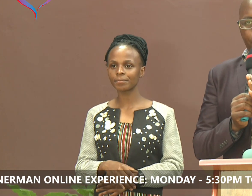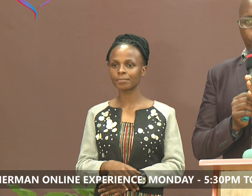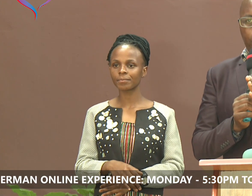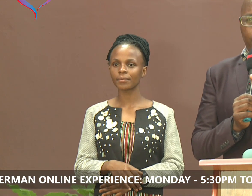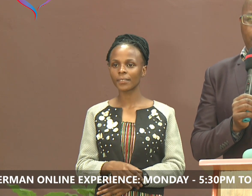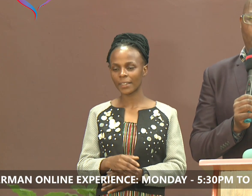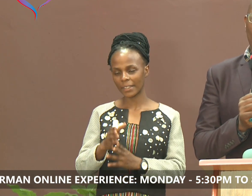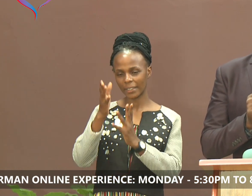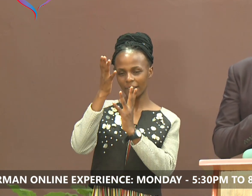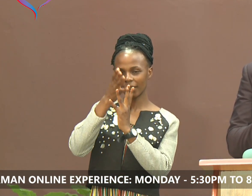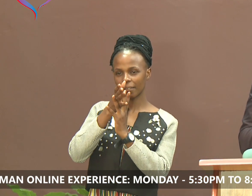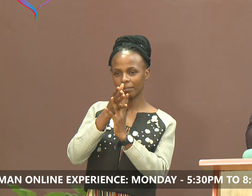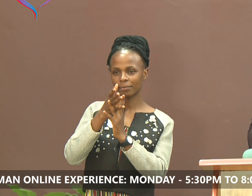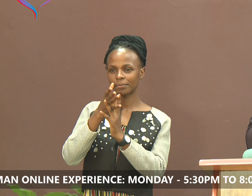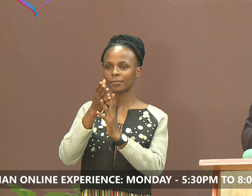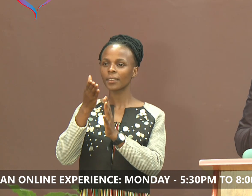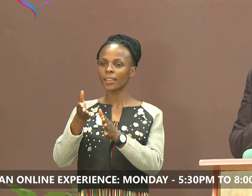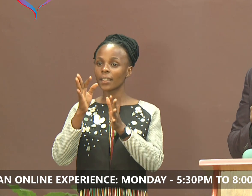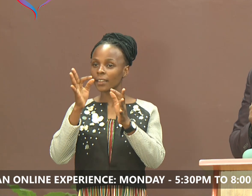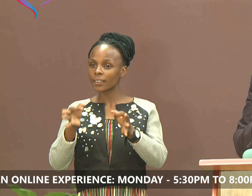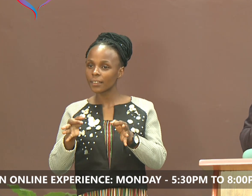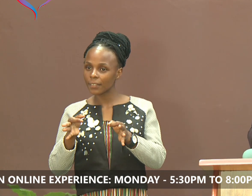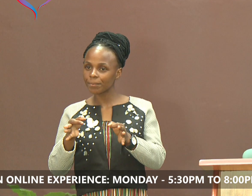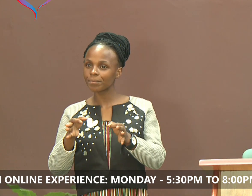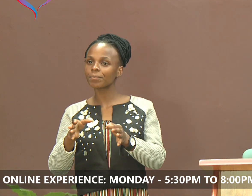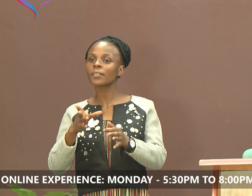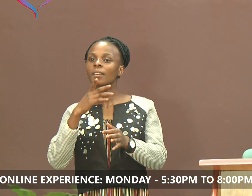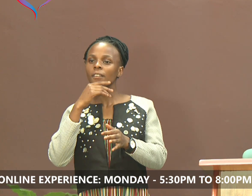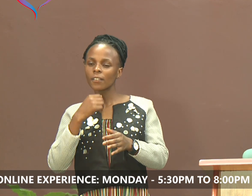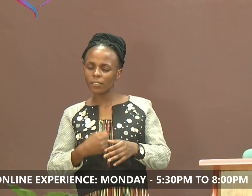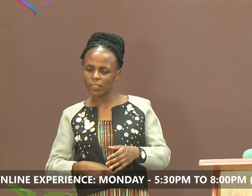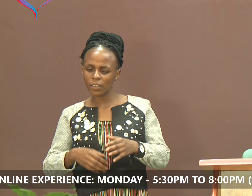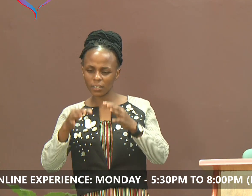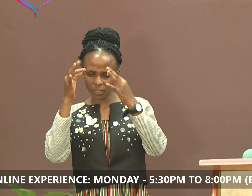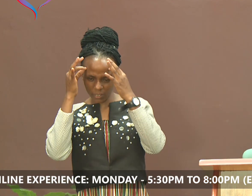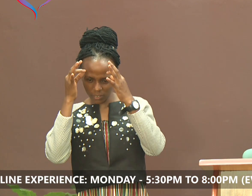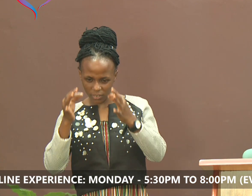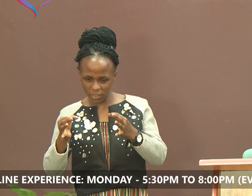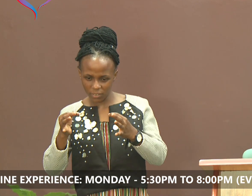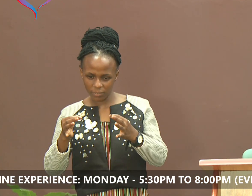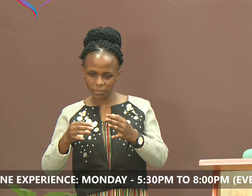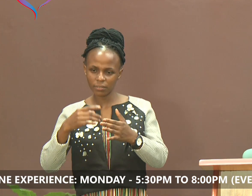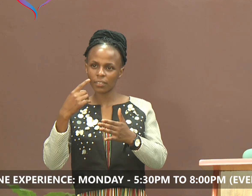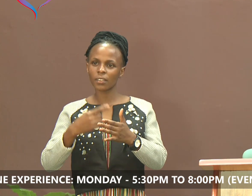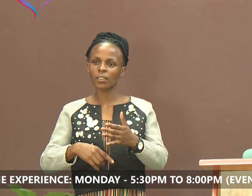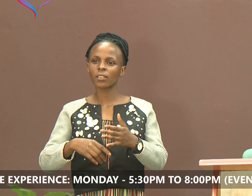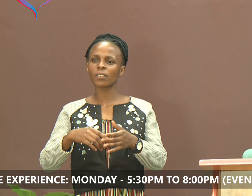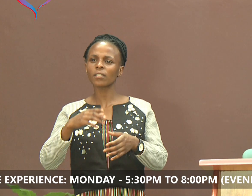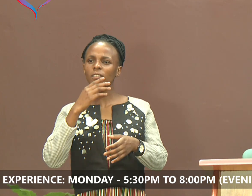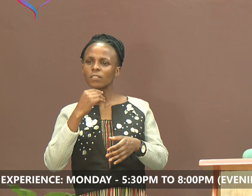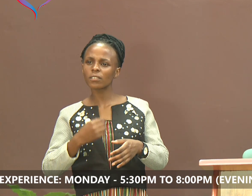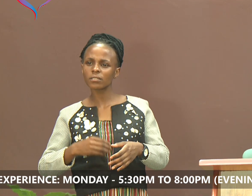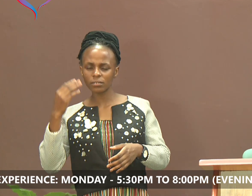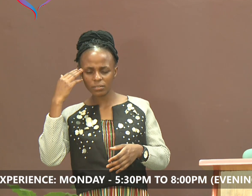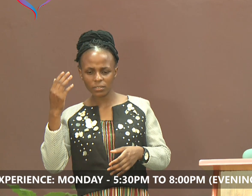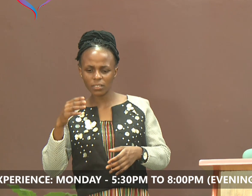is in the middle. Nga waluo ebintu tata biya salonga tata ya bisalawo, ne tata biya tamanyo mwana agenda ku university ya koze research na mgama